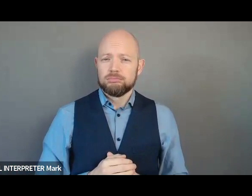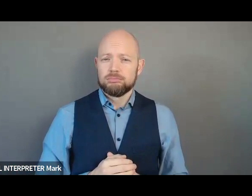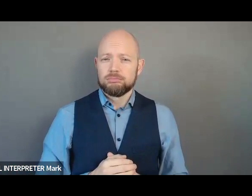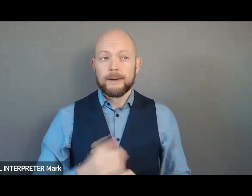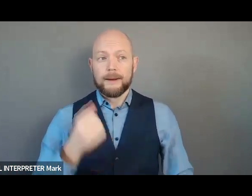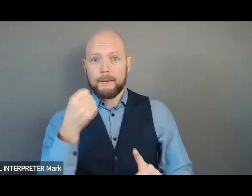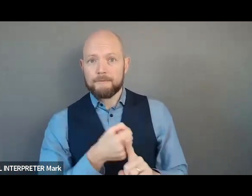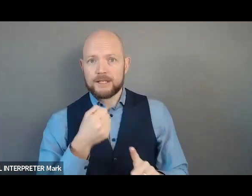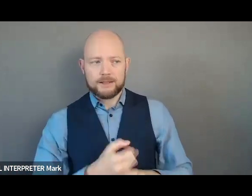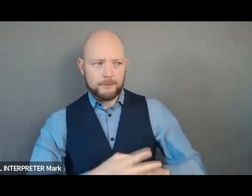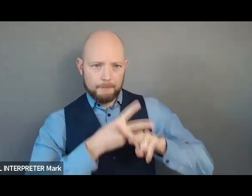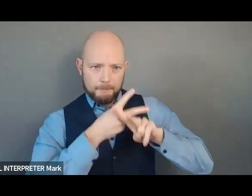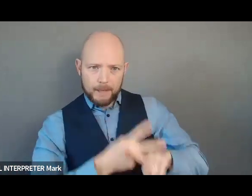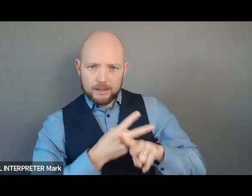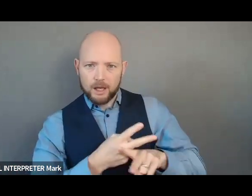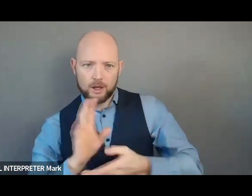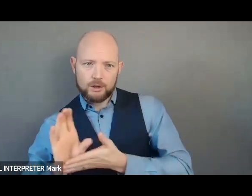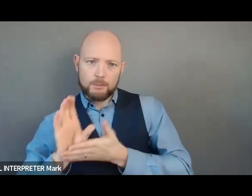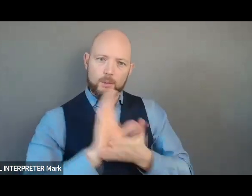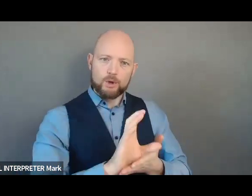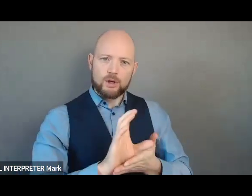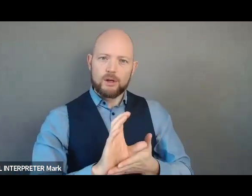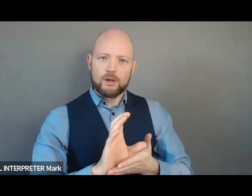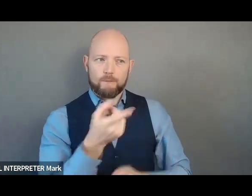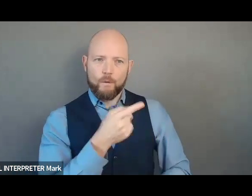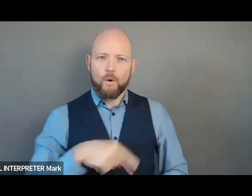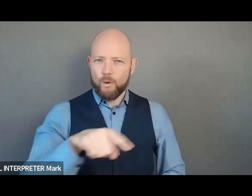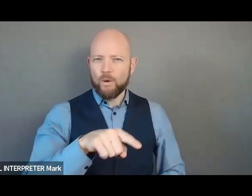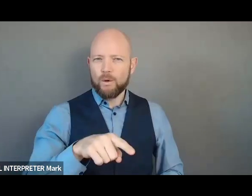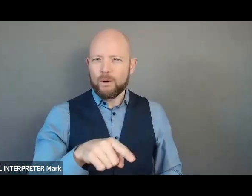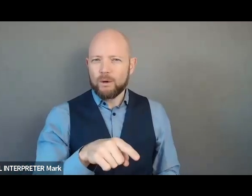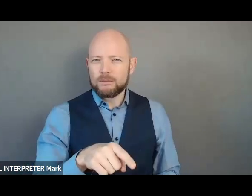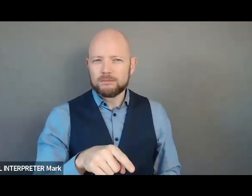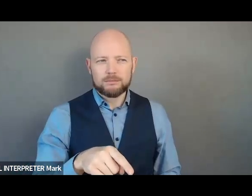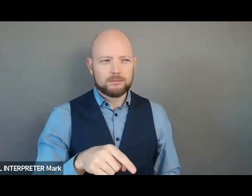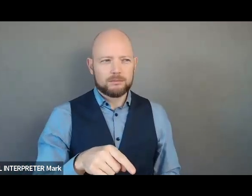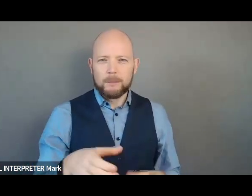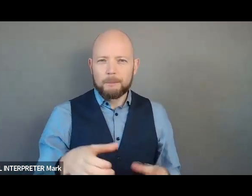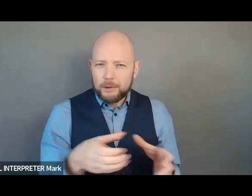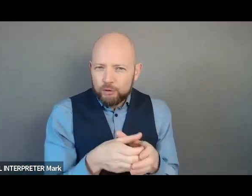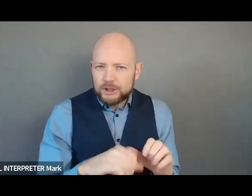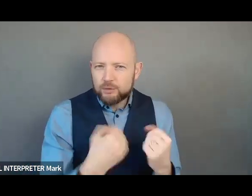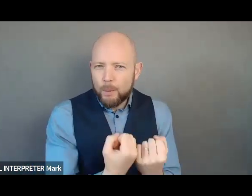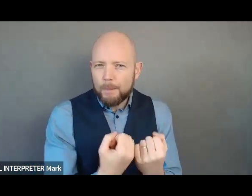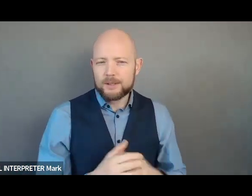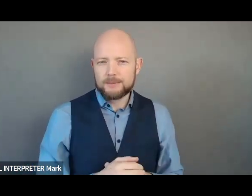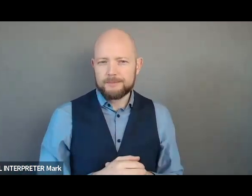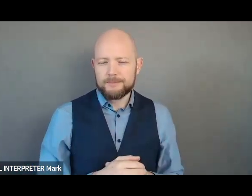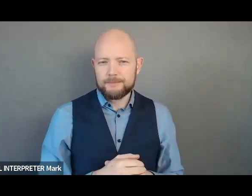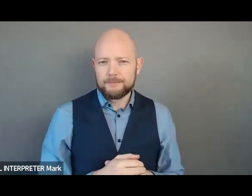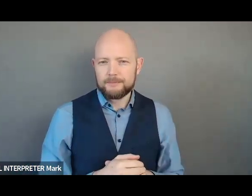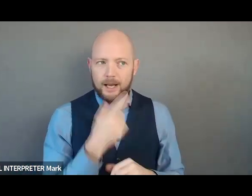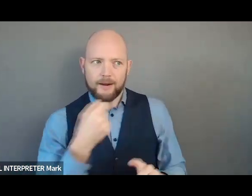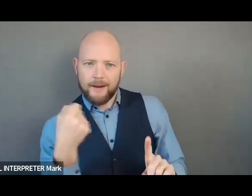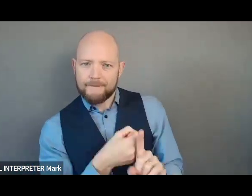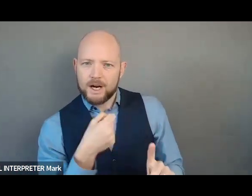mentoring and sponsorship networks for minoritized researchers, advocating for them at different opportunities,